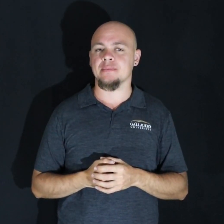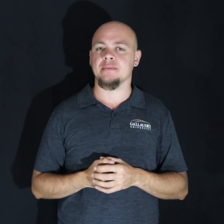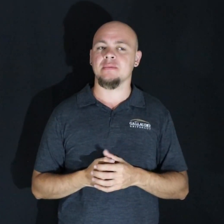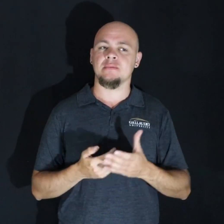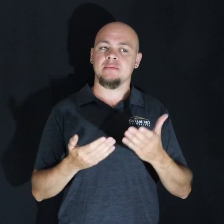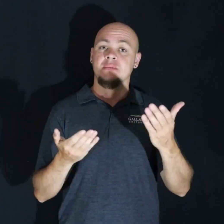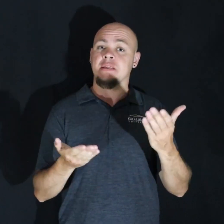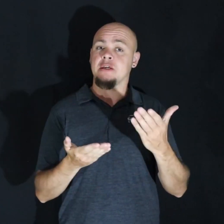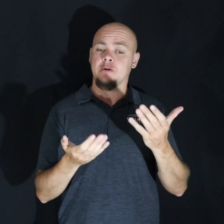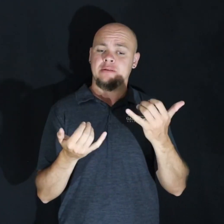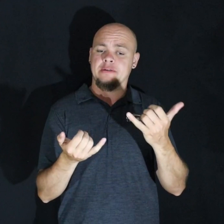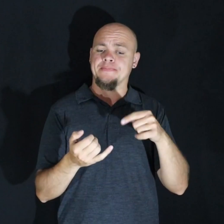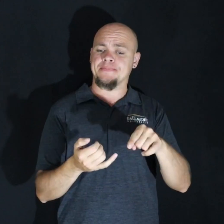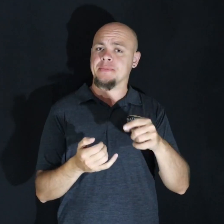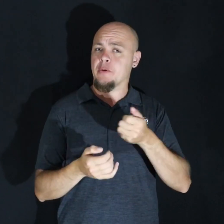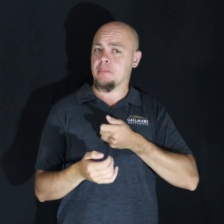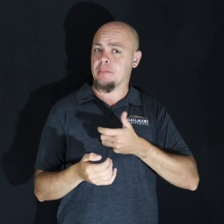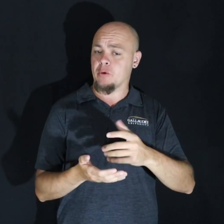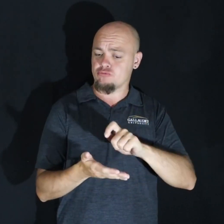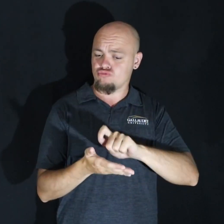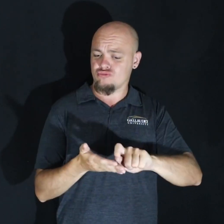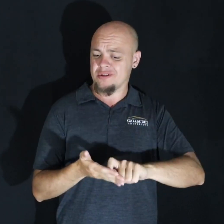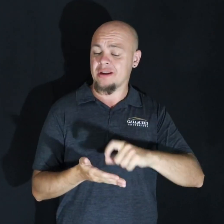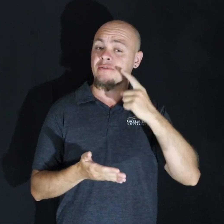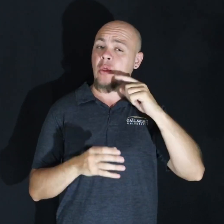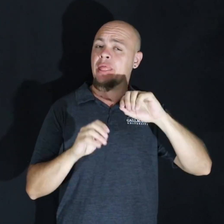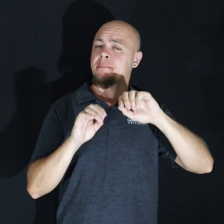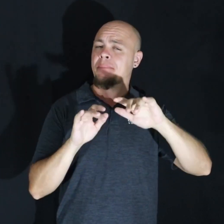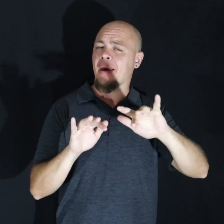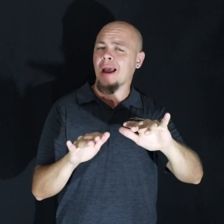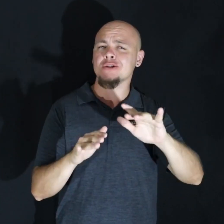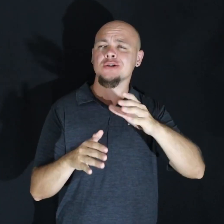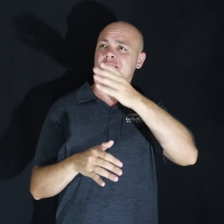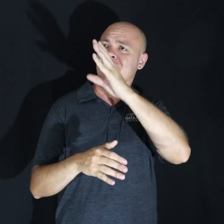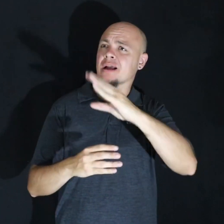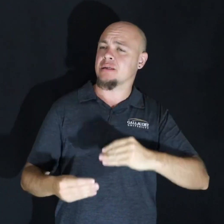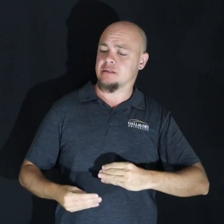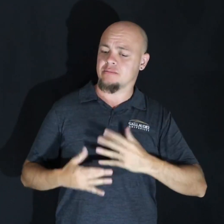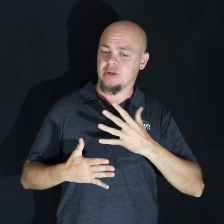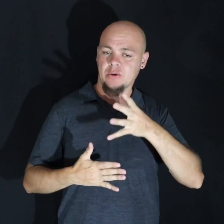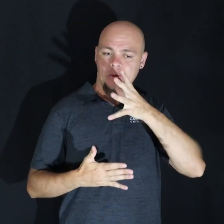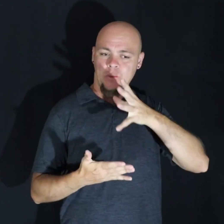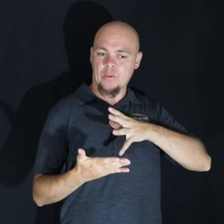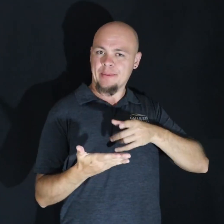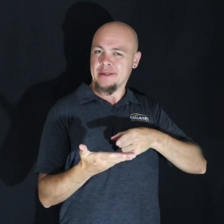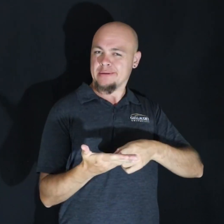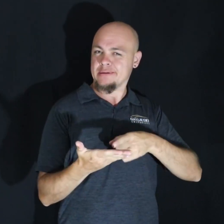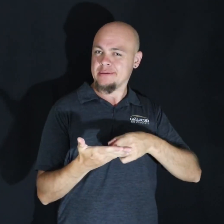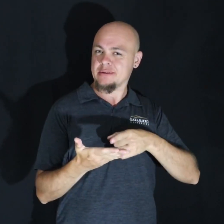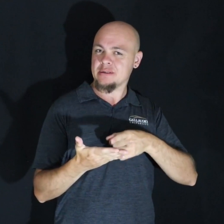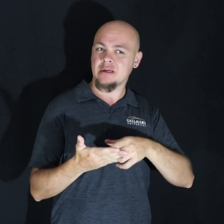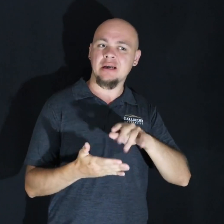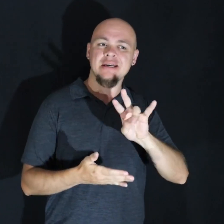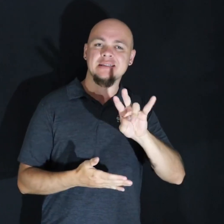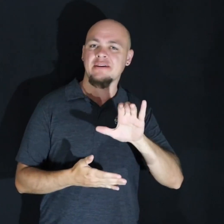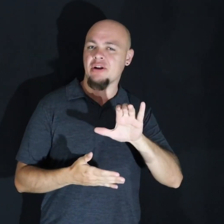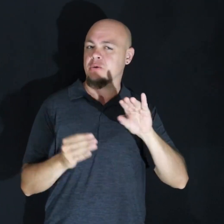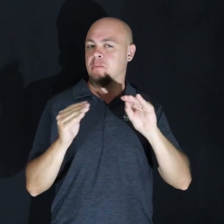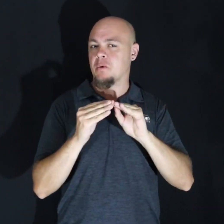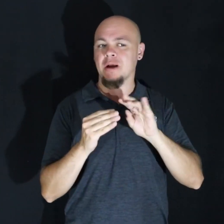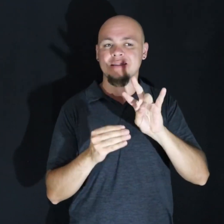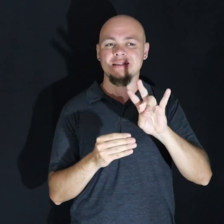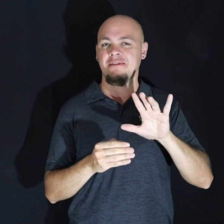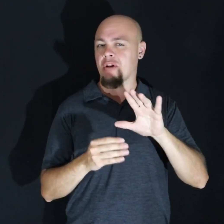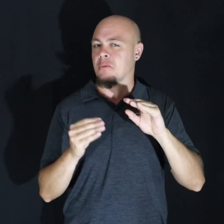Here lies another poem dedicated to the magic and divinity that is woman. And I'll make 700 more and 700